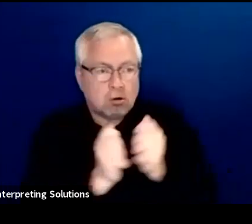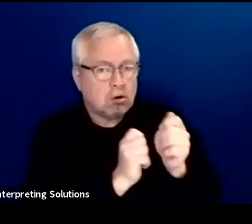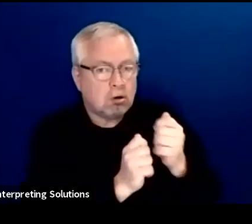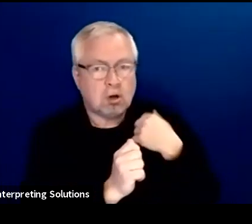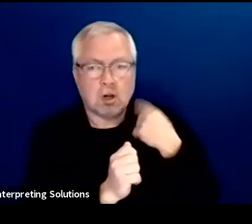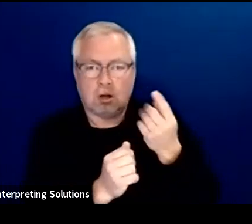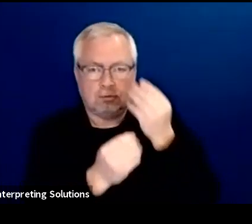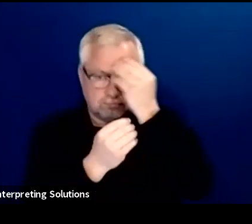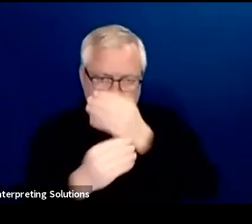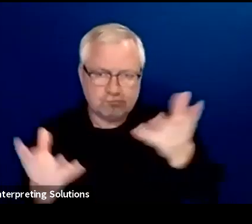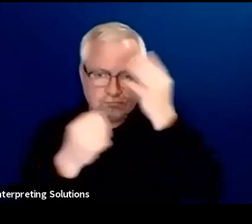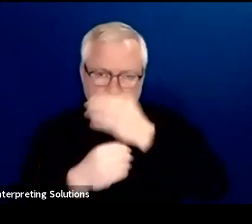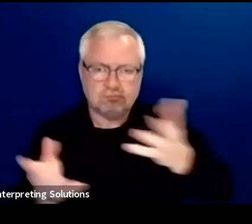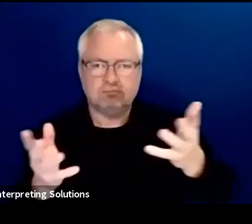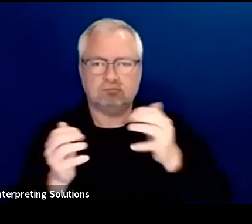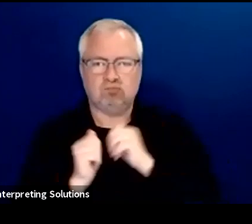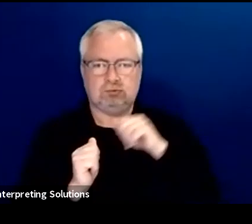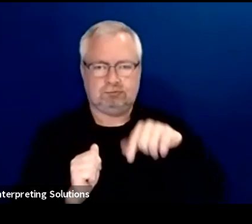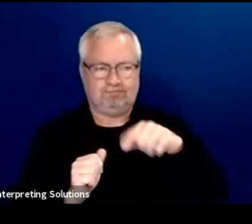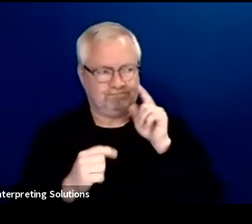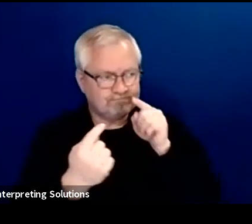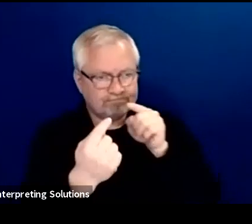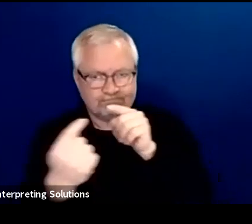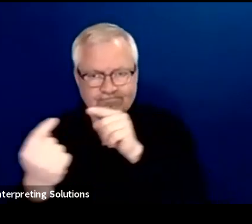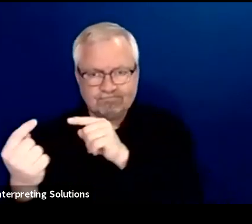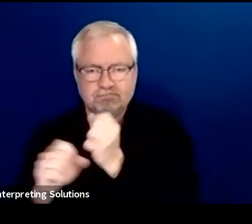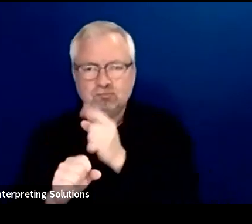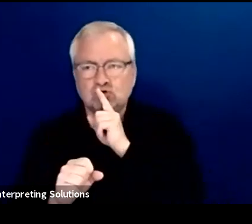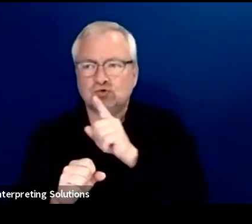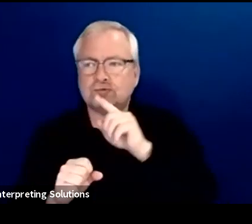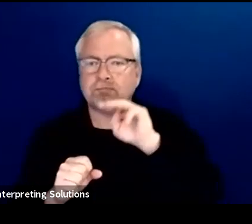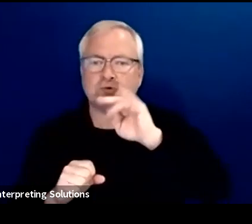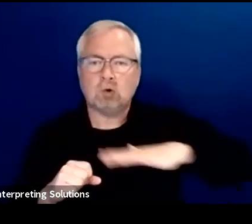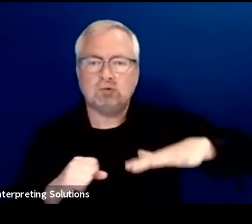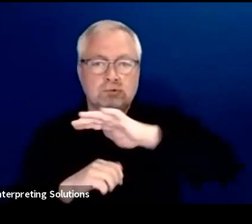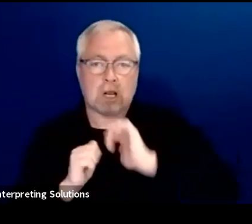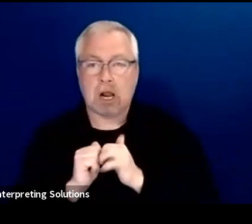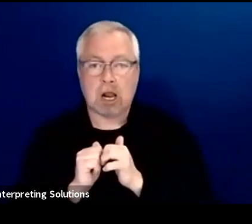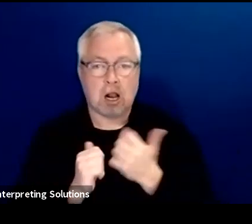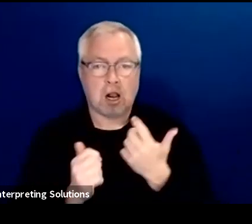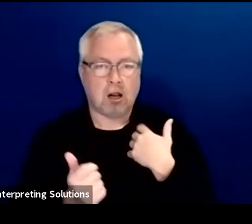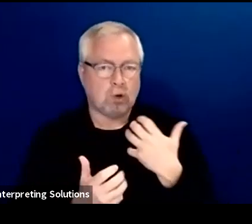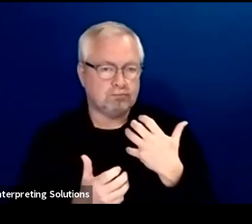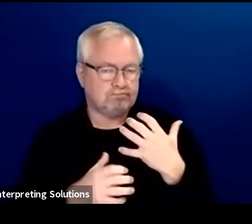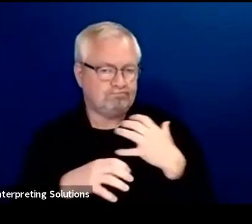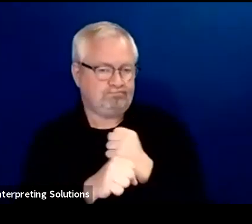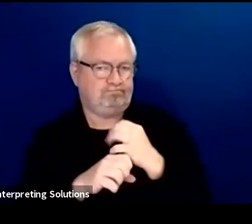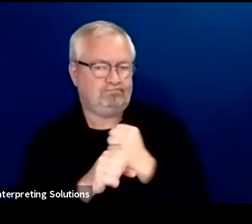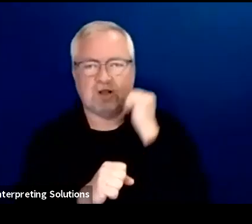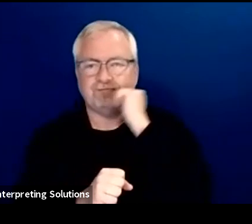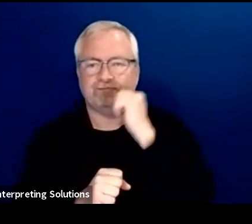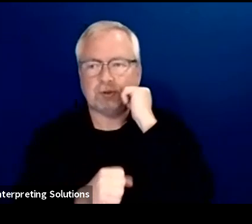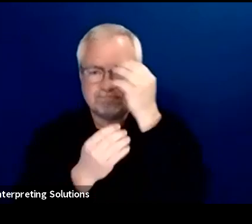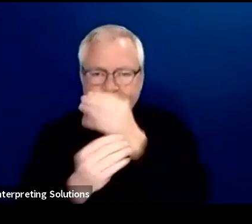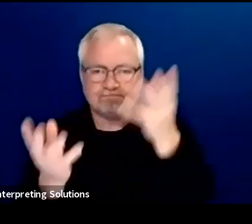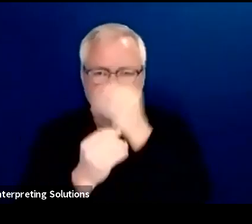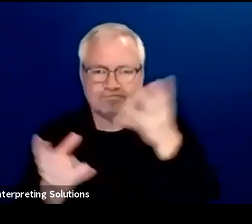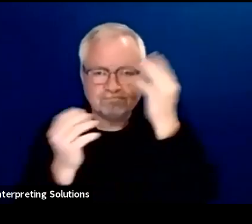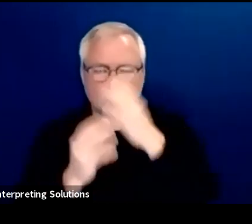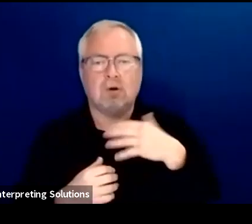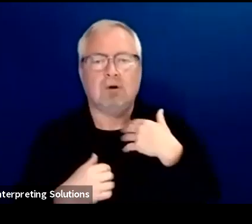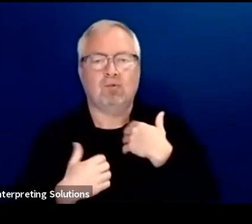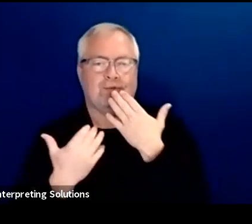we are best able to do that is in these daily briefings. So once again, to the members of the press, thank you for making transparency a hallmark of what we